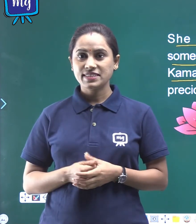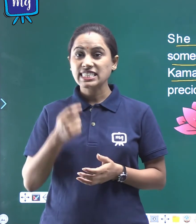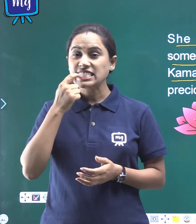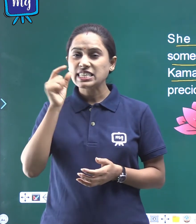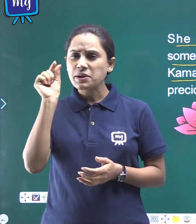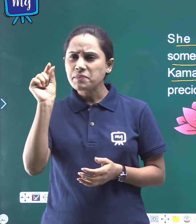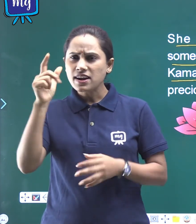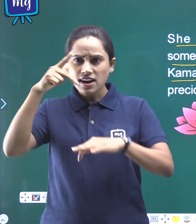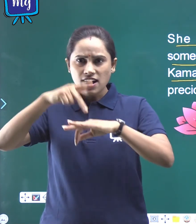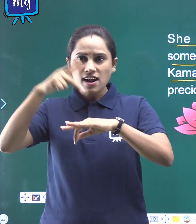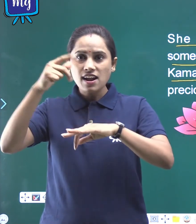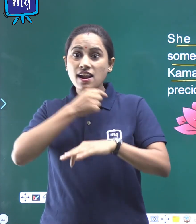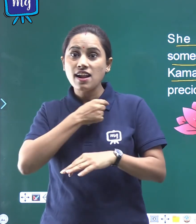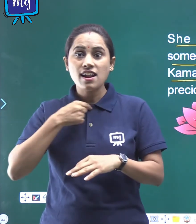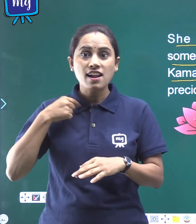pearl,